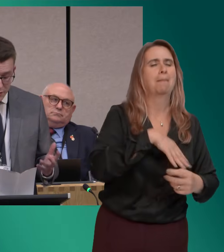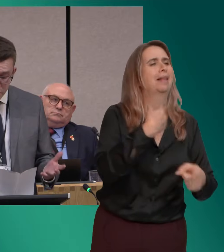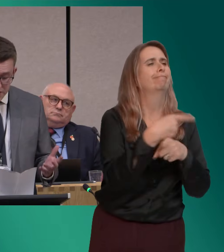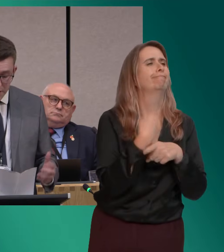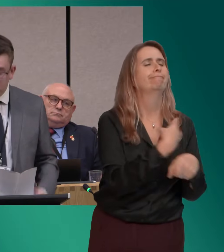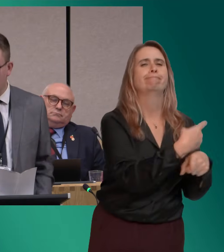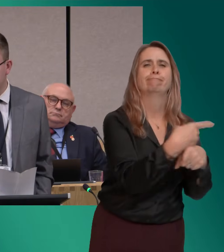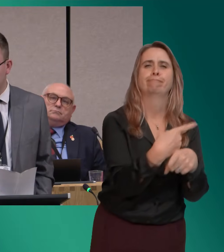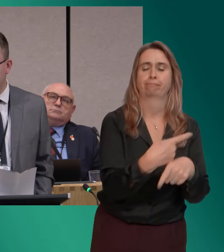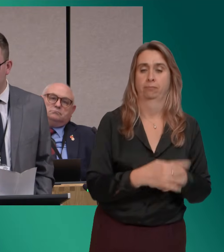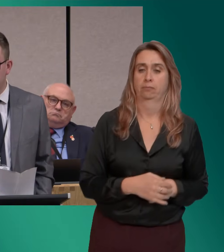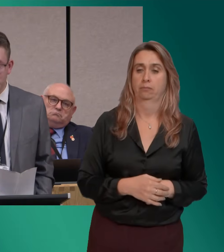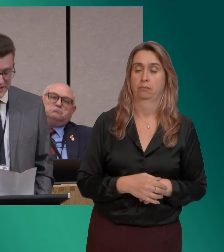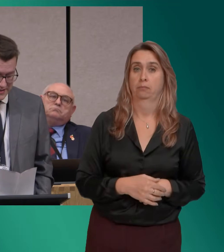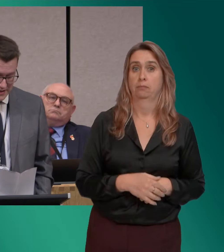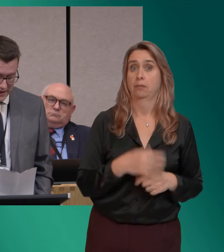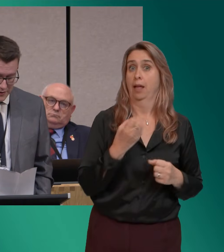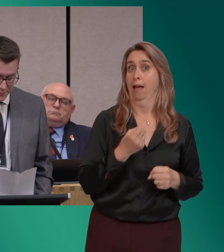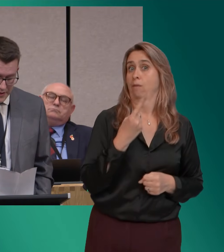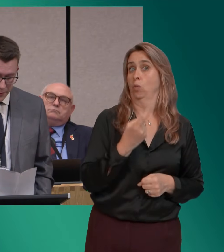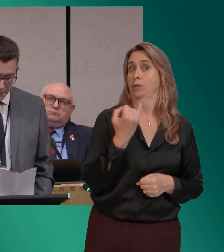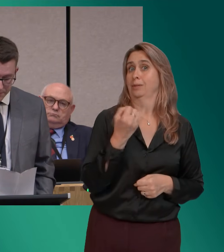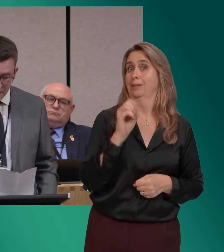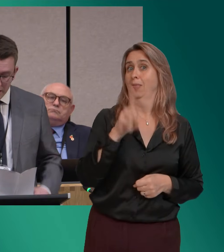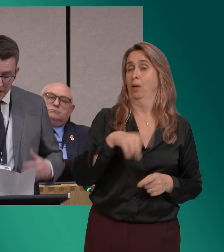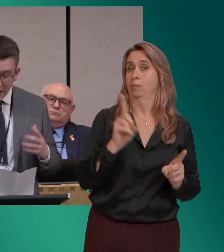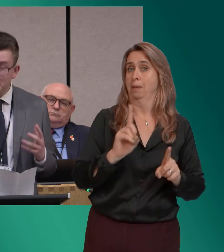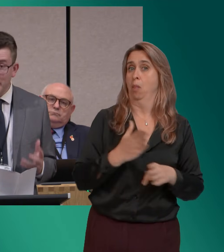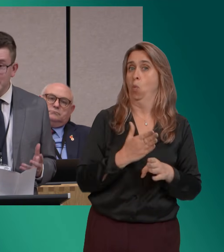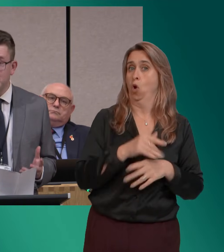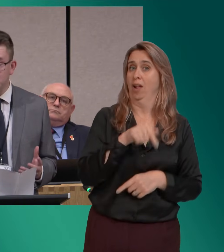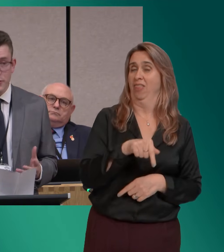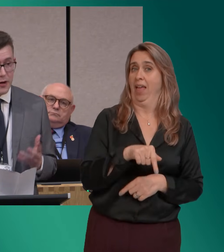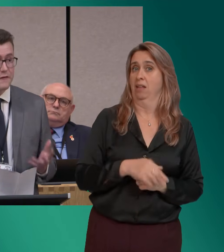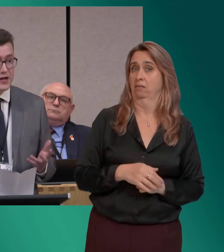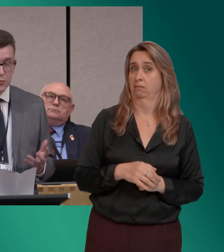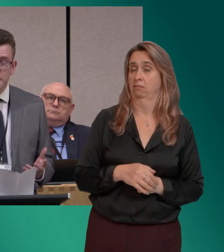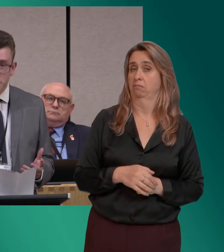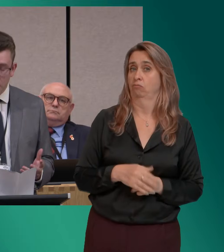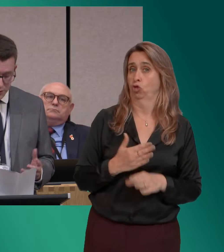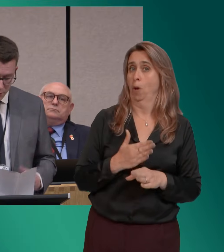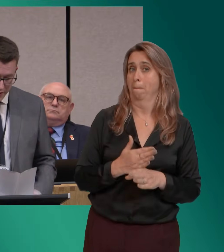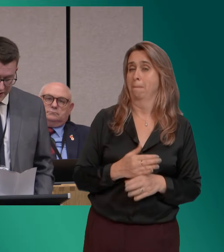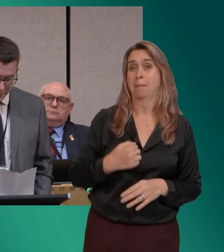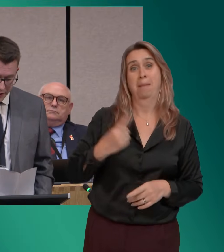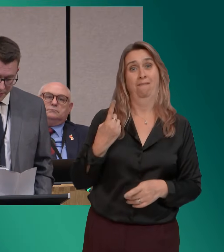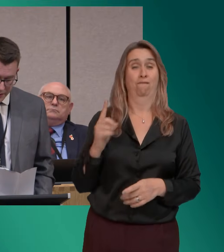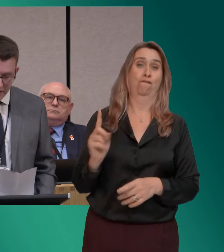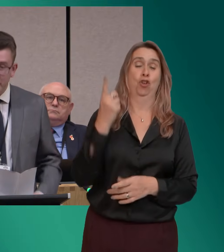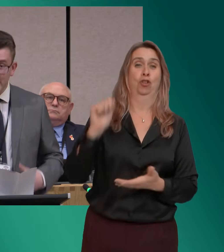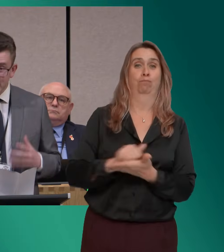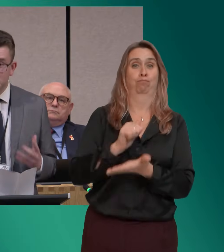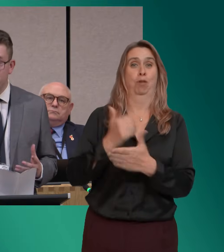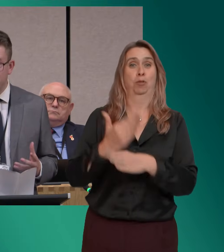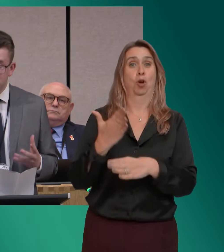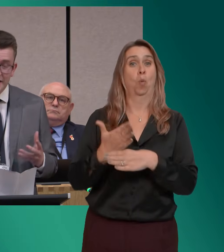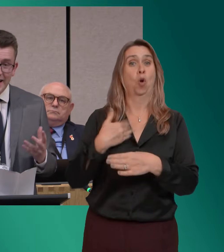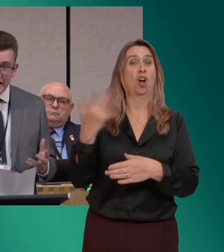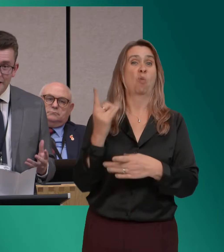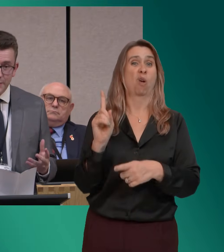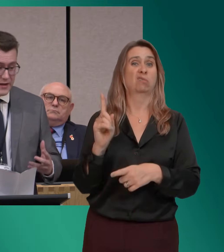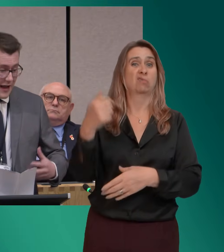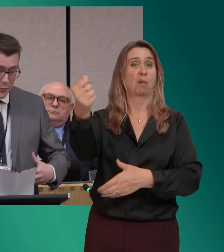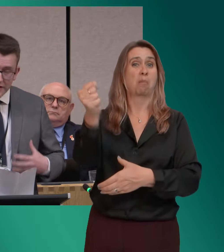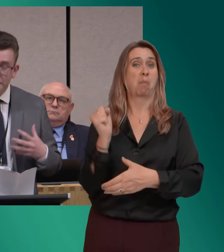The industry also employs more than 160,000 people. Like many people, my first proper job was working in a pub. The experience